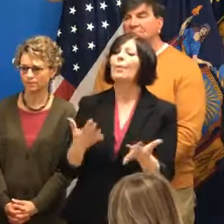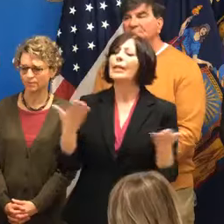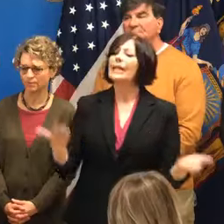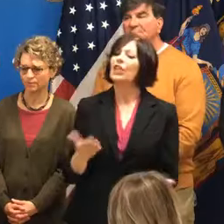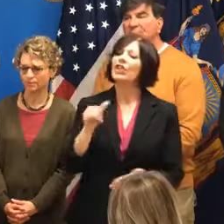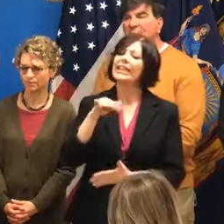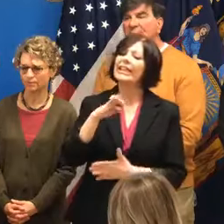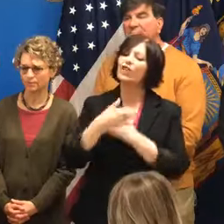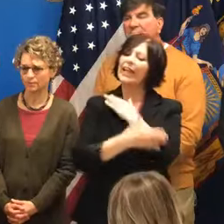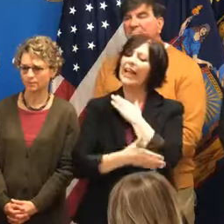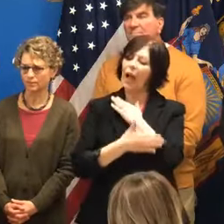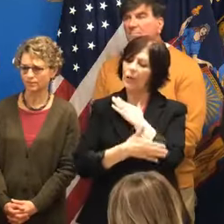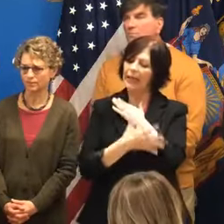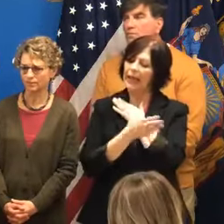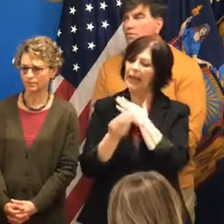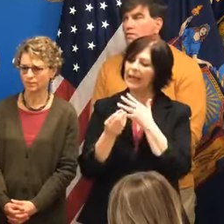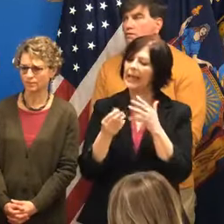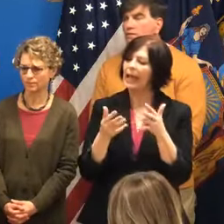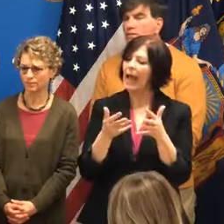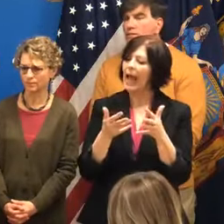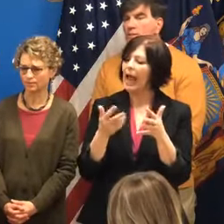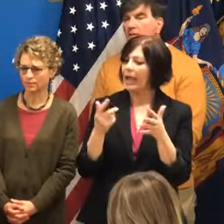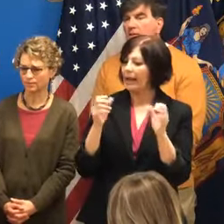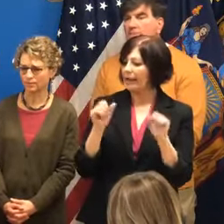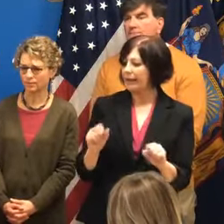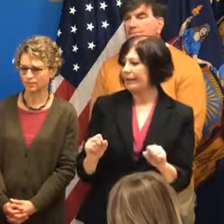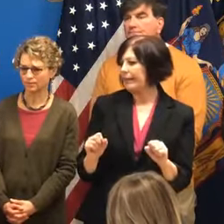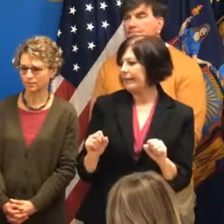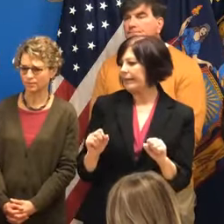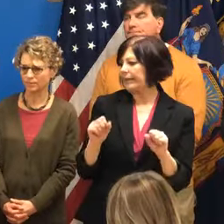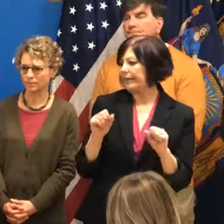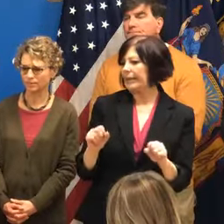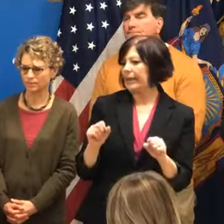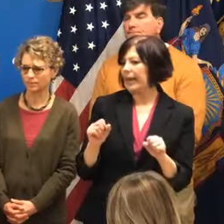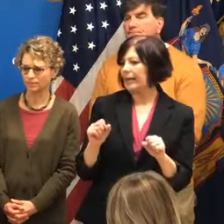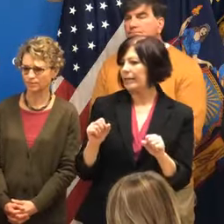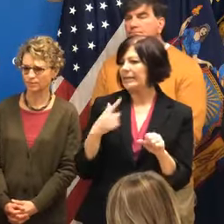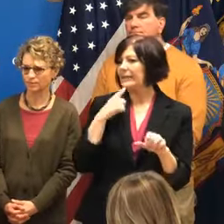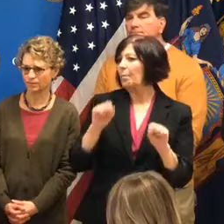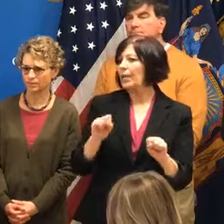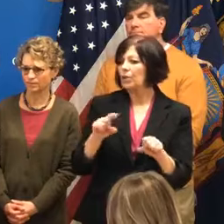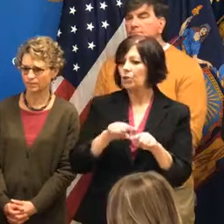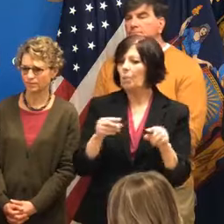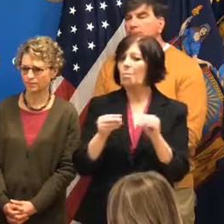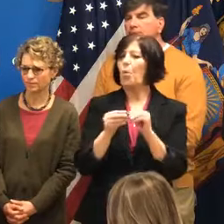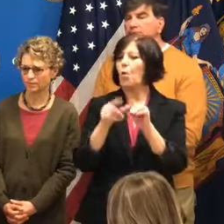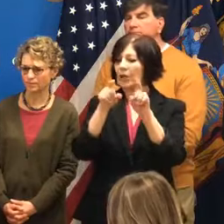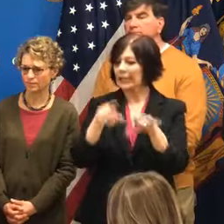Erie County, and how much more capabilities do you have to do the testing? Because I believe the number you mentioned the other day was